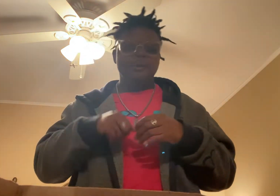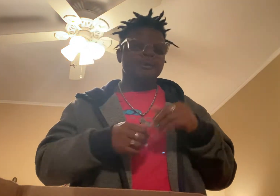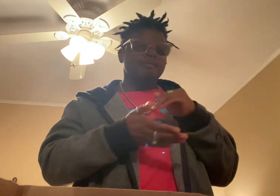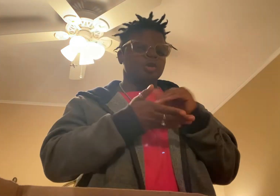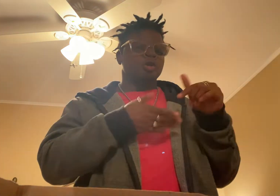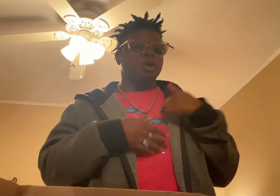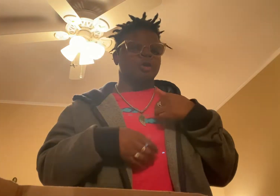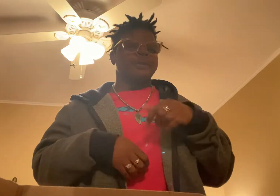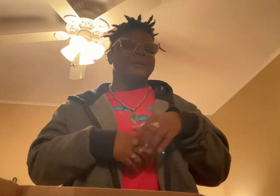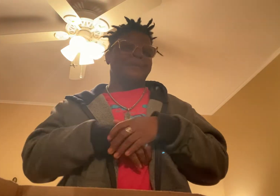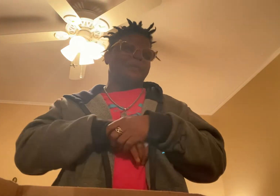Excuse me.